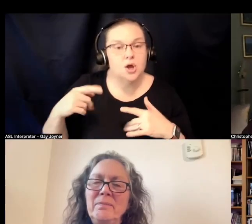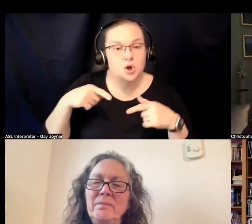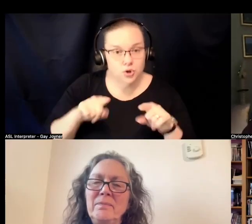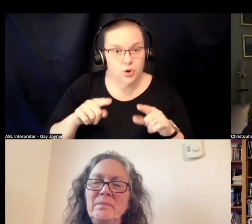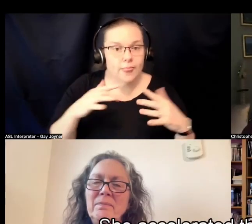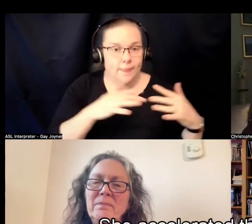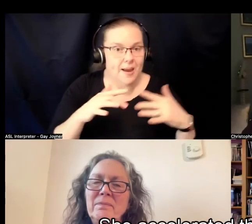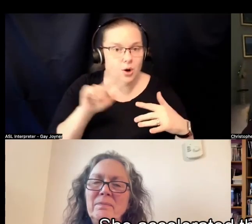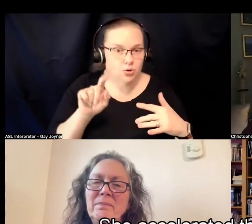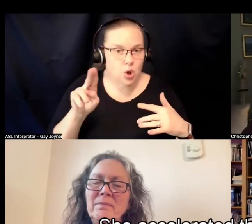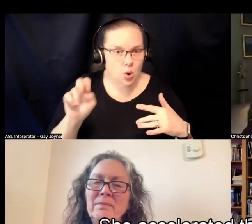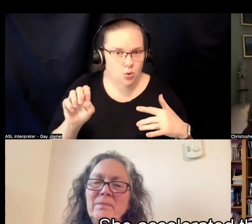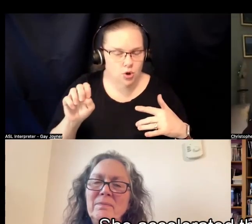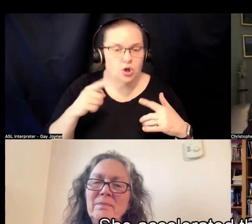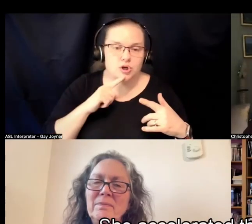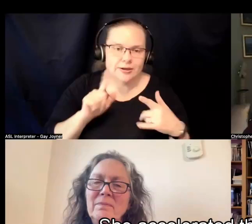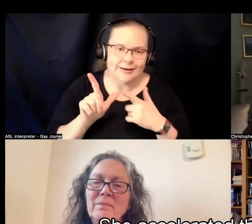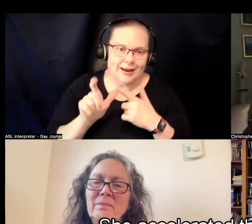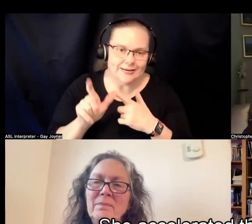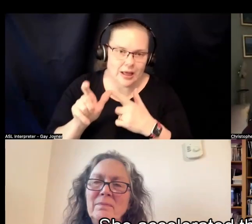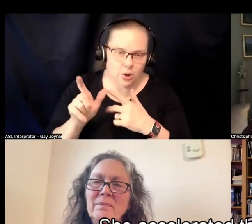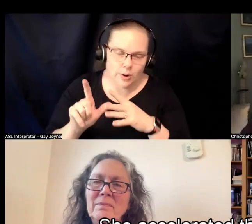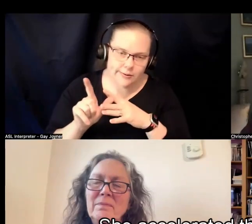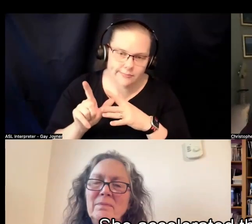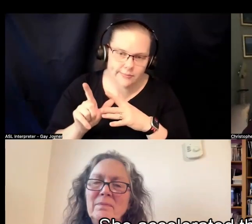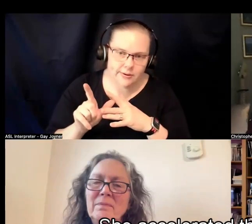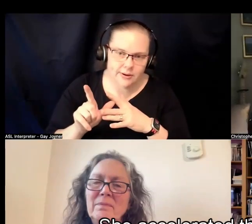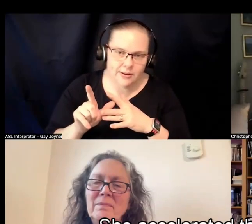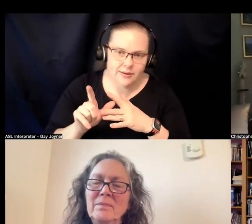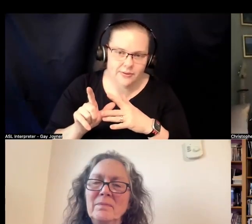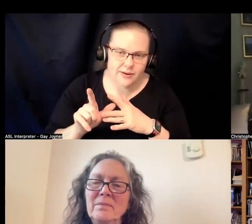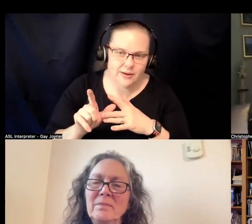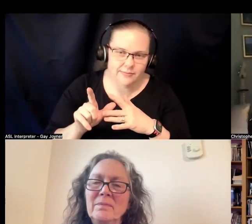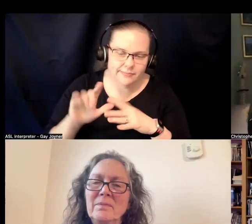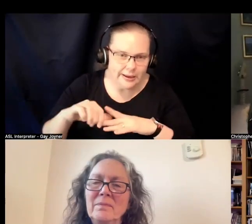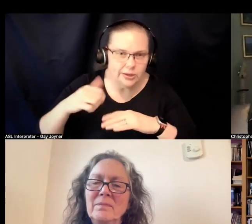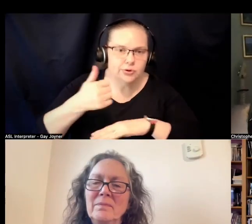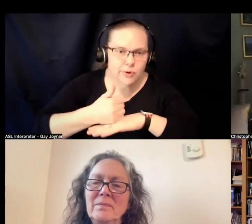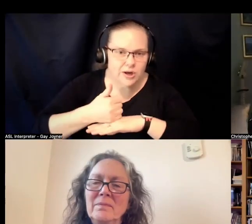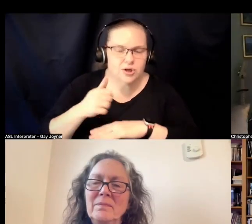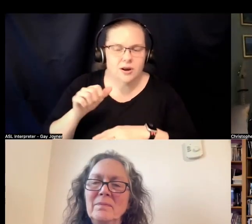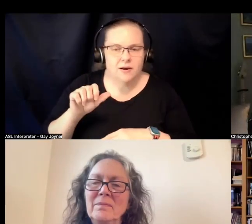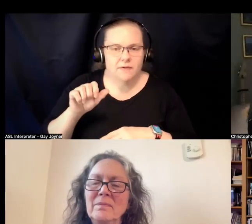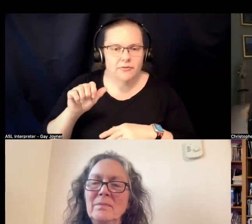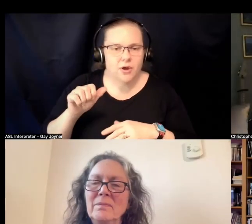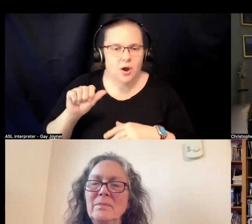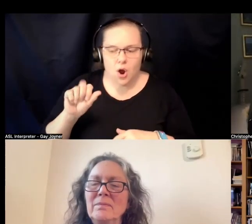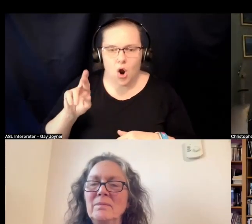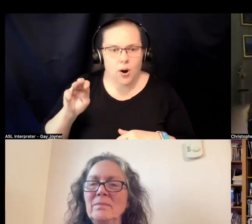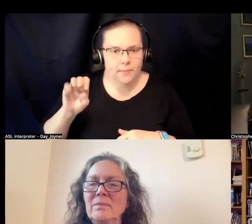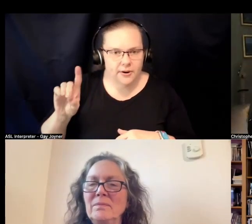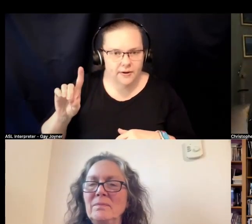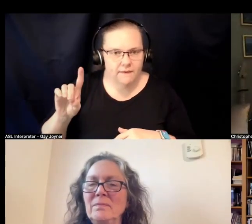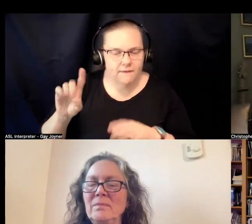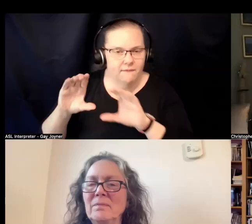She accelerated the integration of the armed forces. In fact, when she got to Korea, a